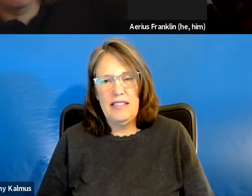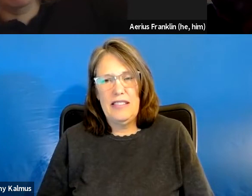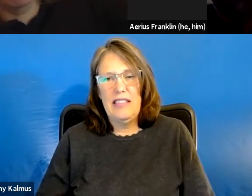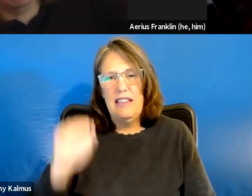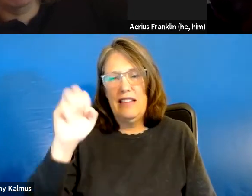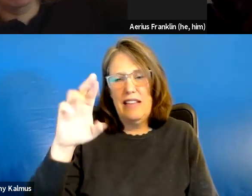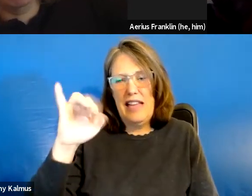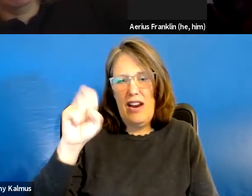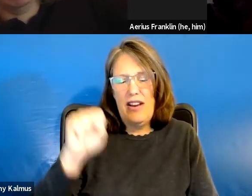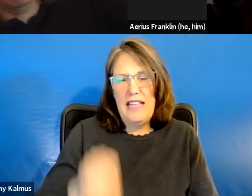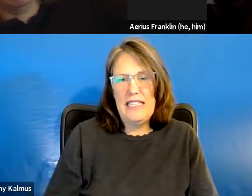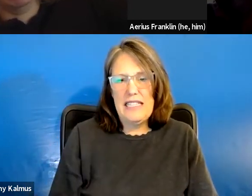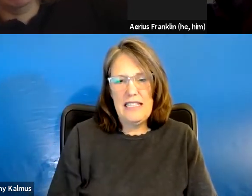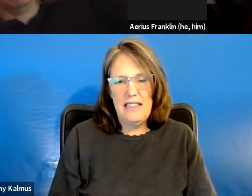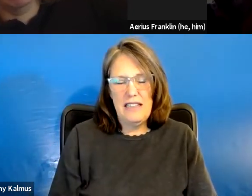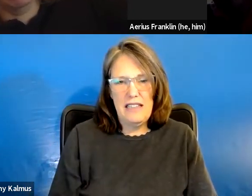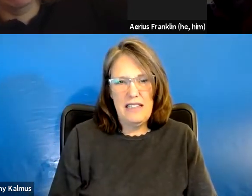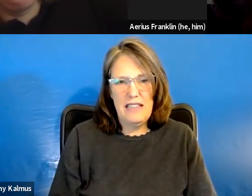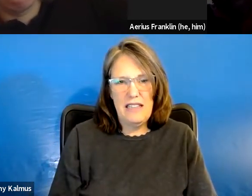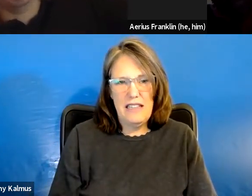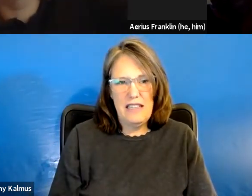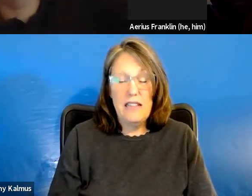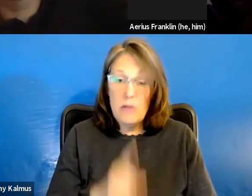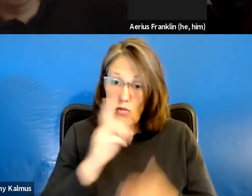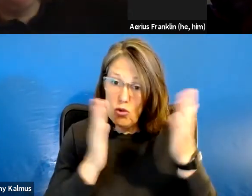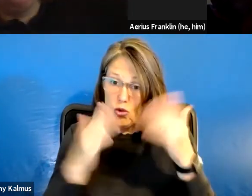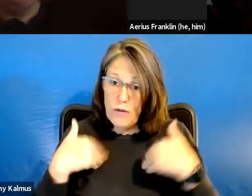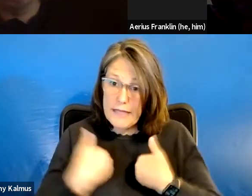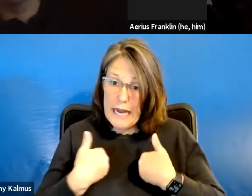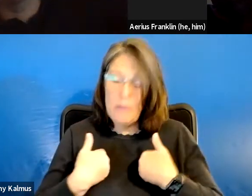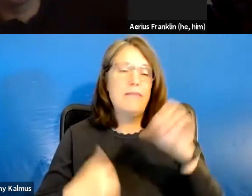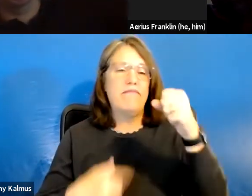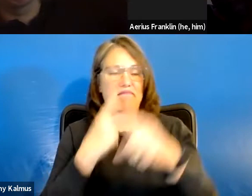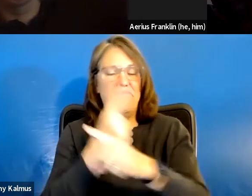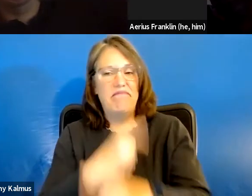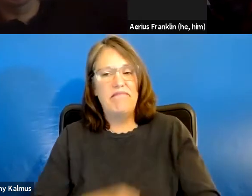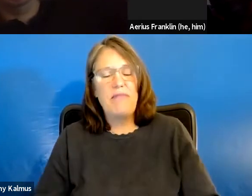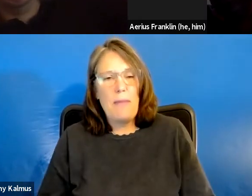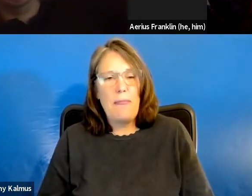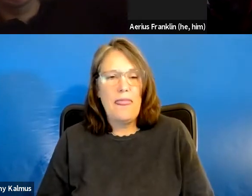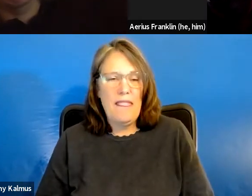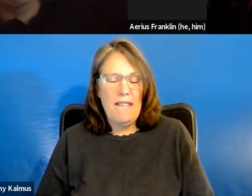Arius, What are service animals? you got it.